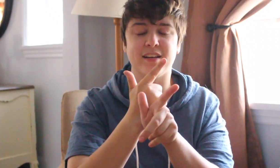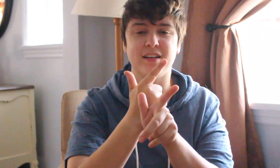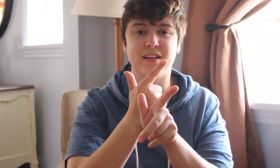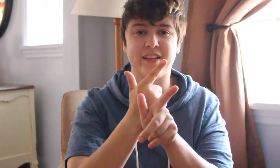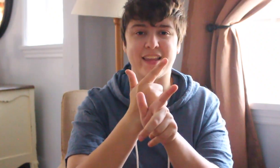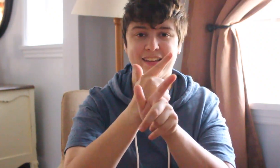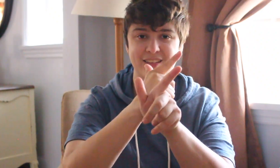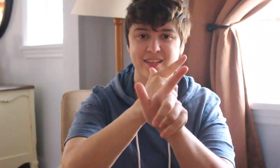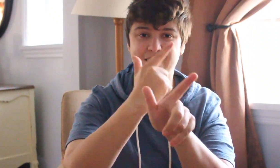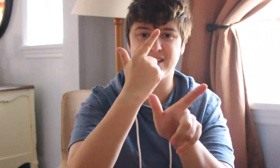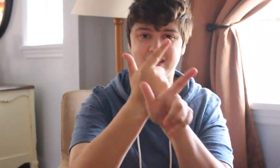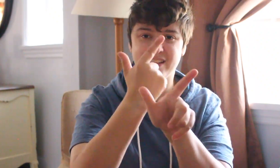like this.